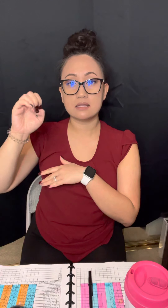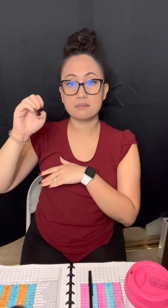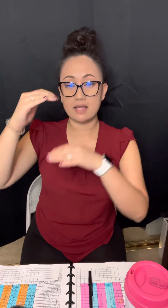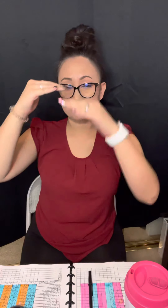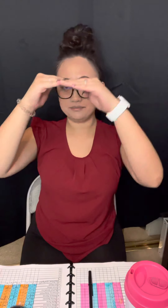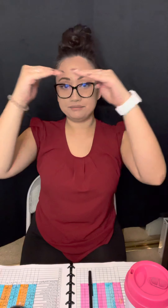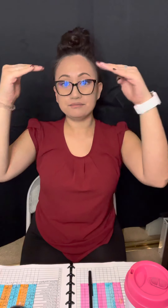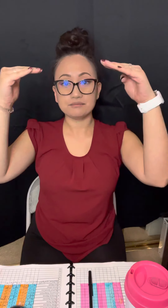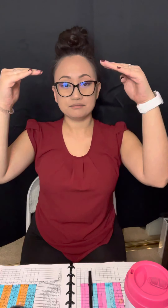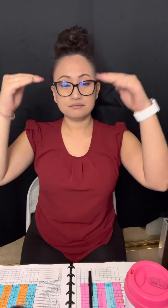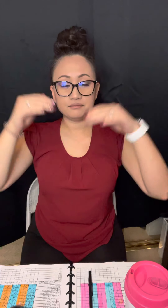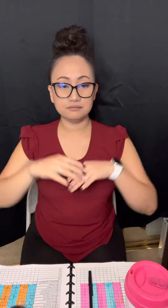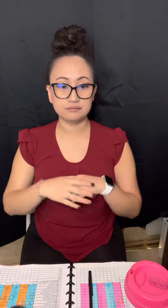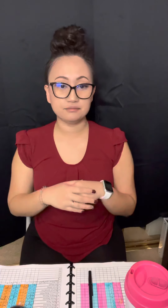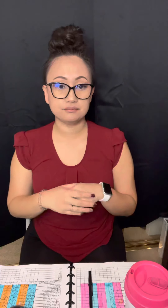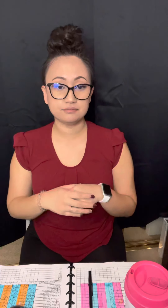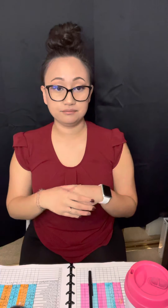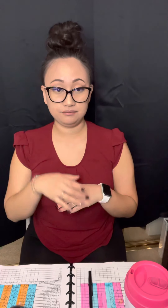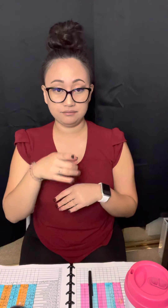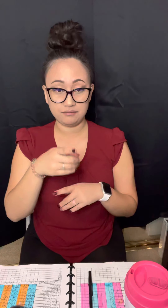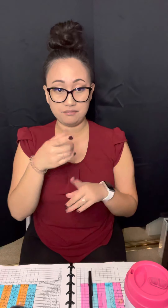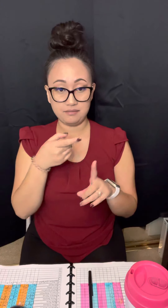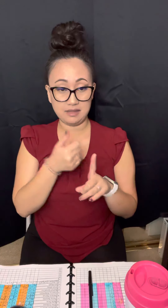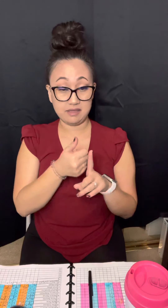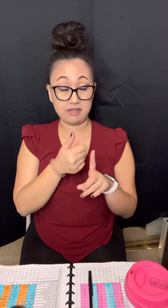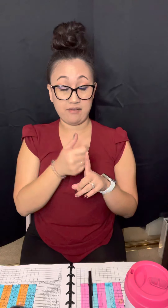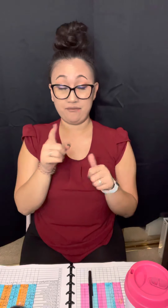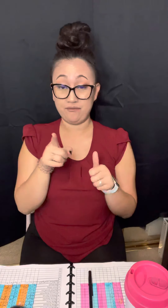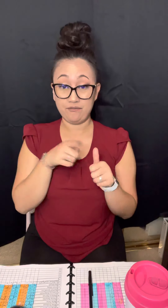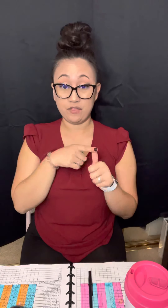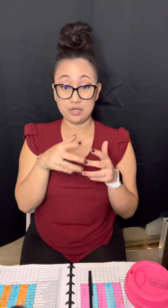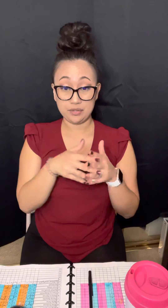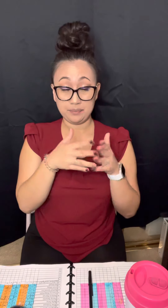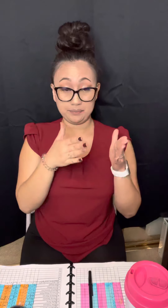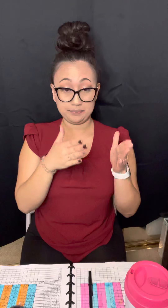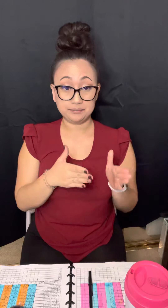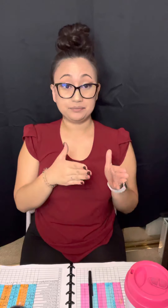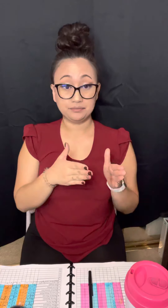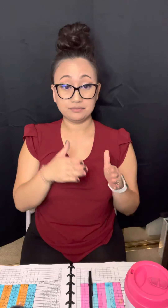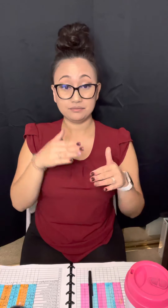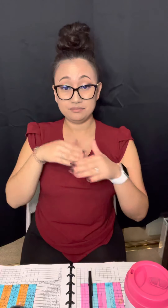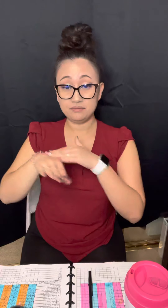Became the first American in space. If you run out of room, just do your 2. That's fine.